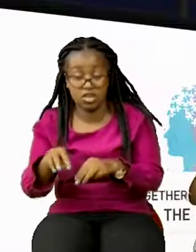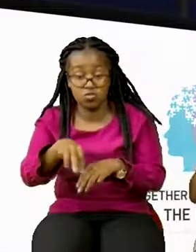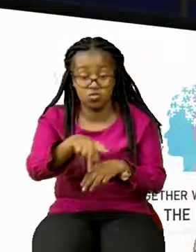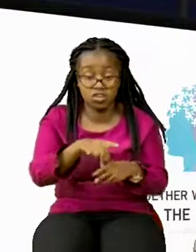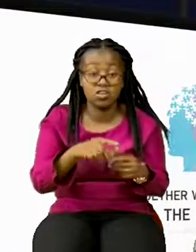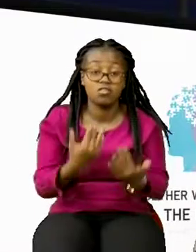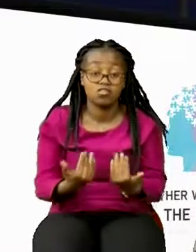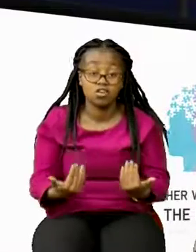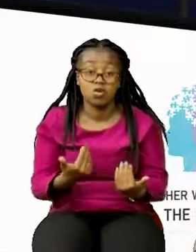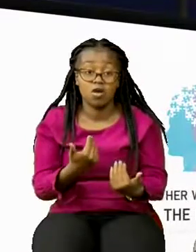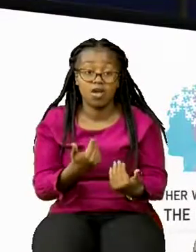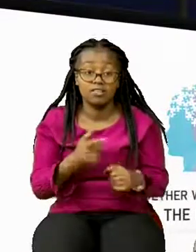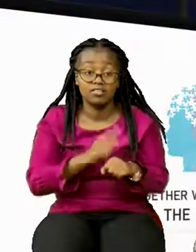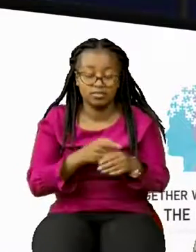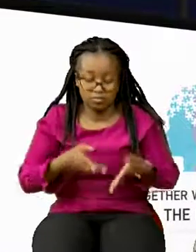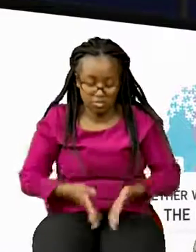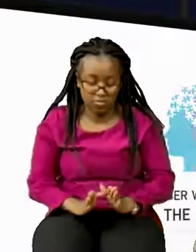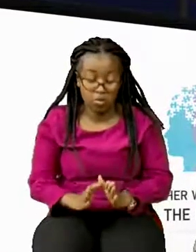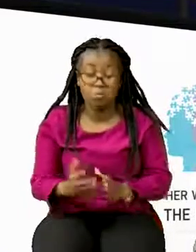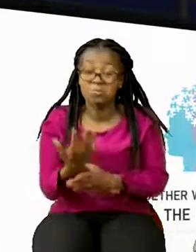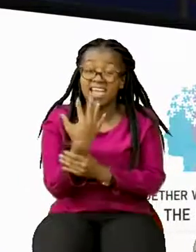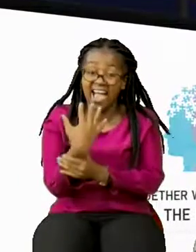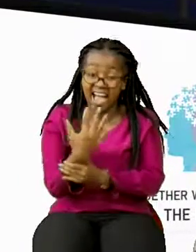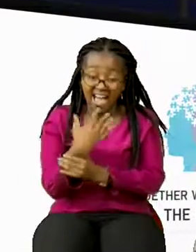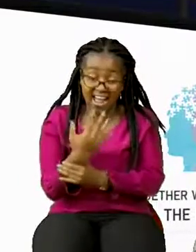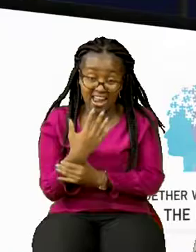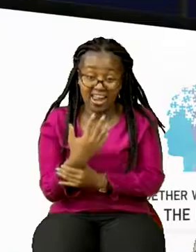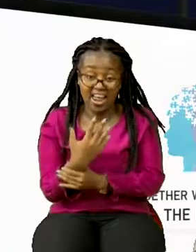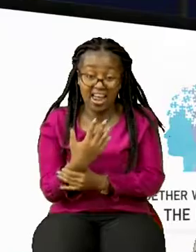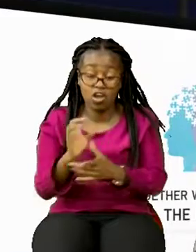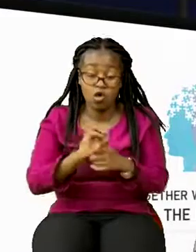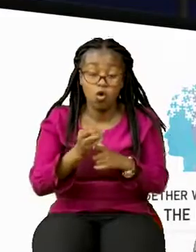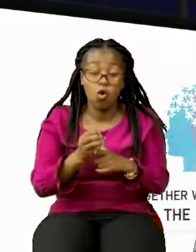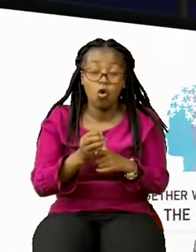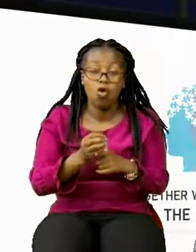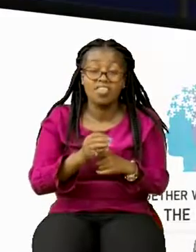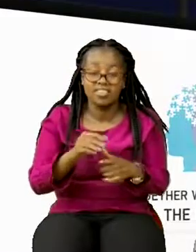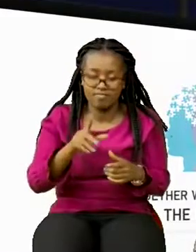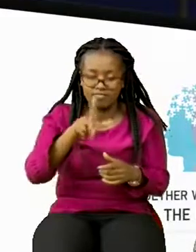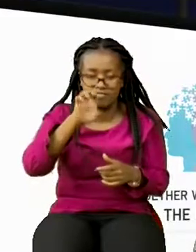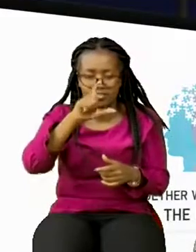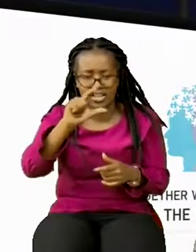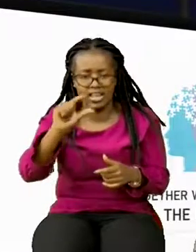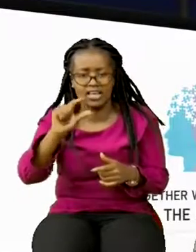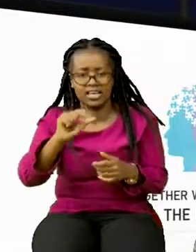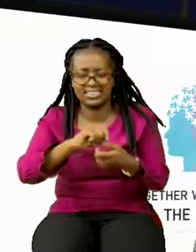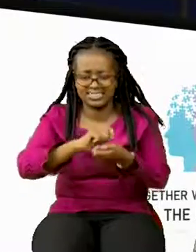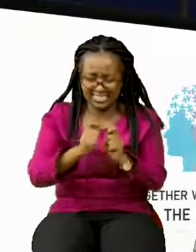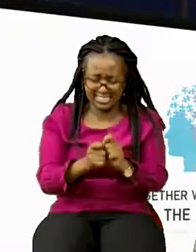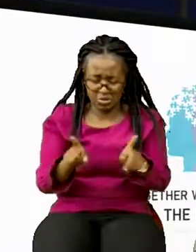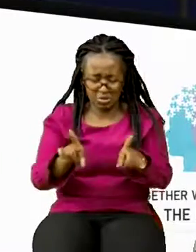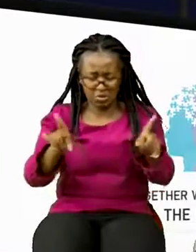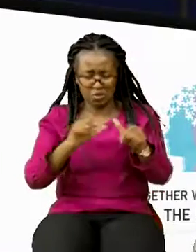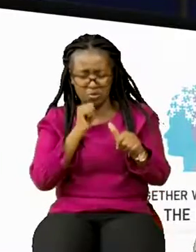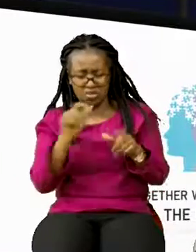who you will find that when they're born, their hands or feet, their feet go inward. You will also notice their hands